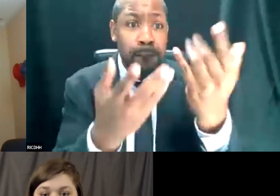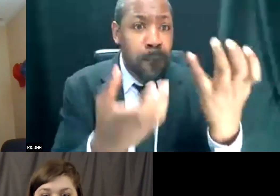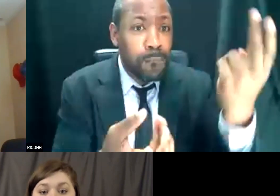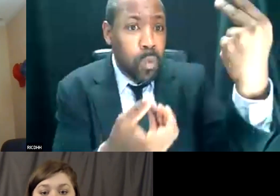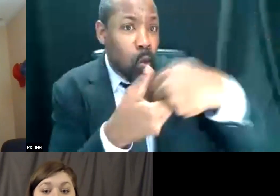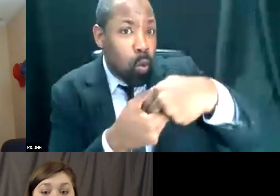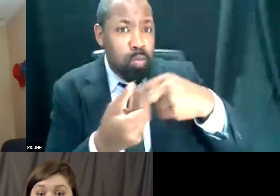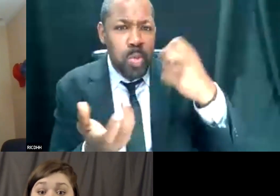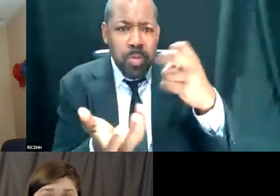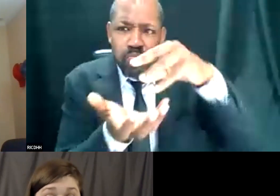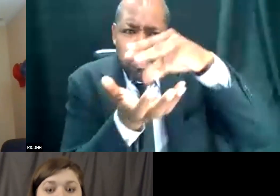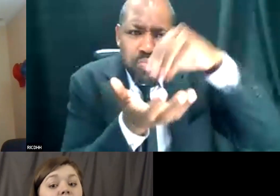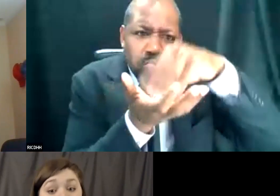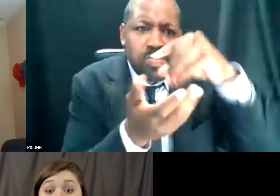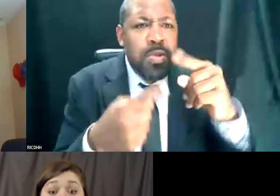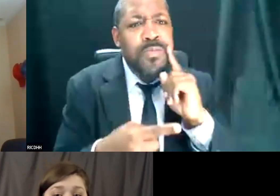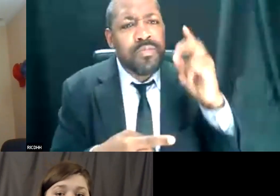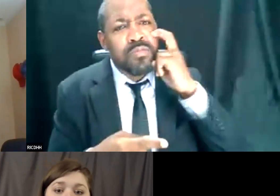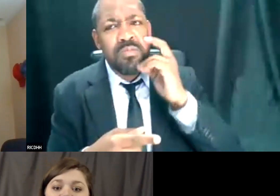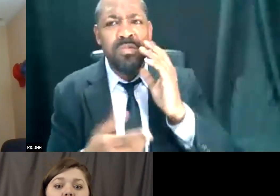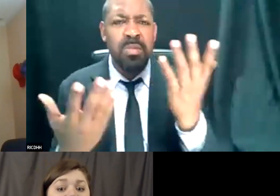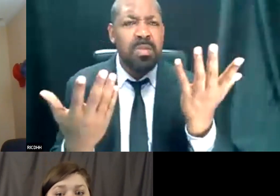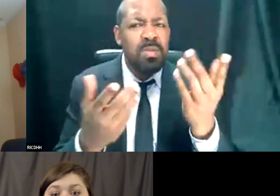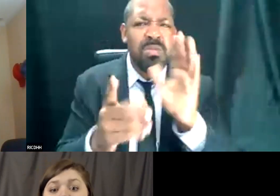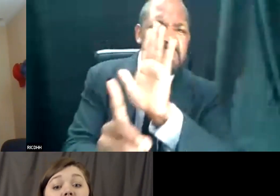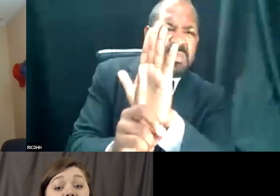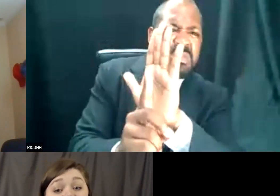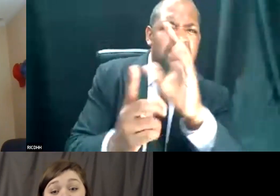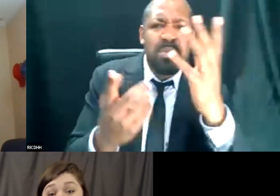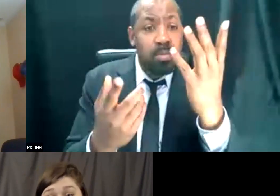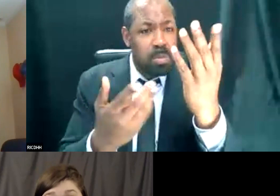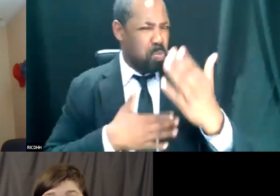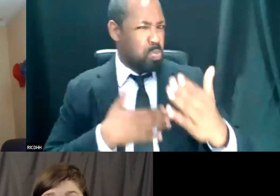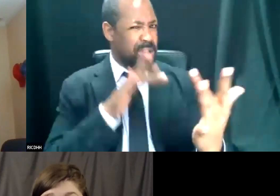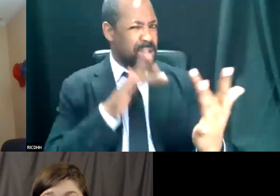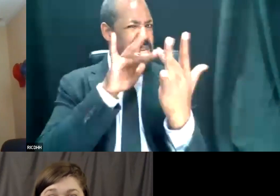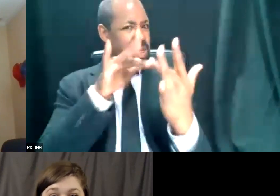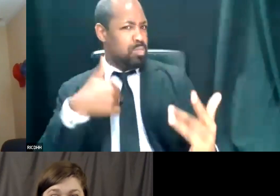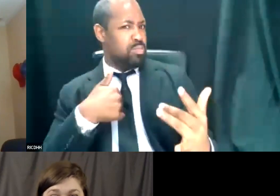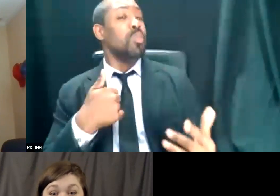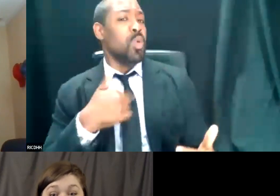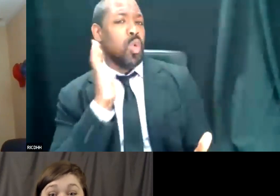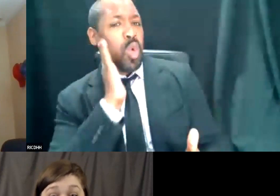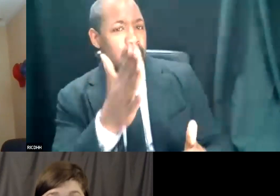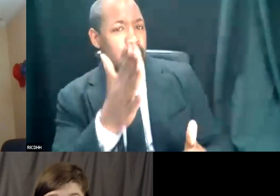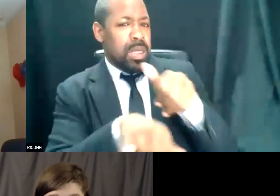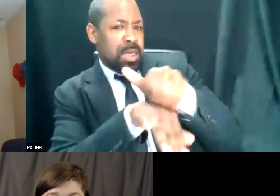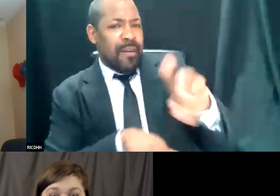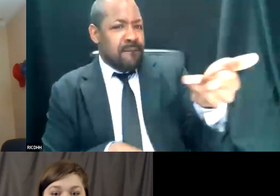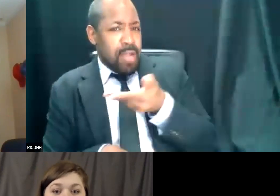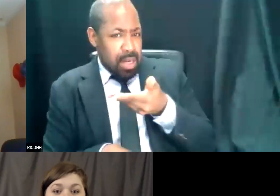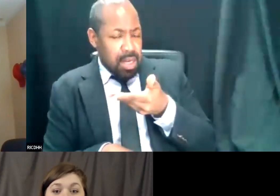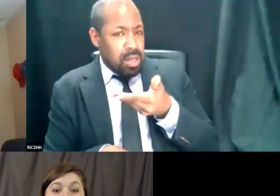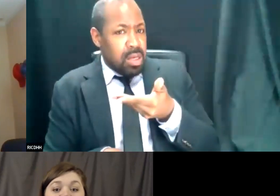And it's in person. If you would like to join, you want to learn more about the deaf-blind community, please contact